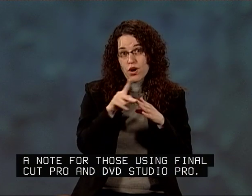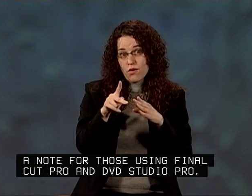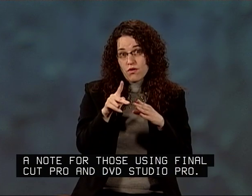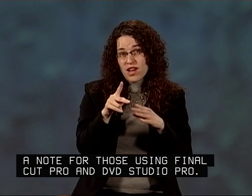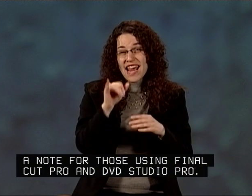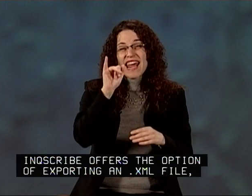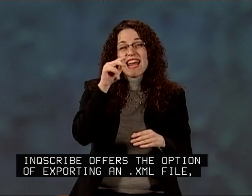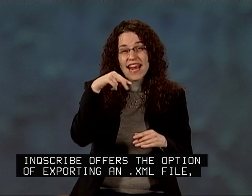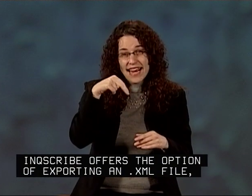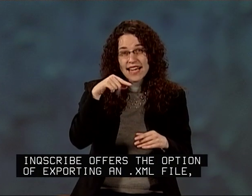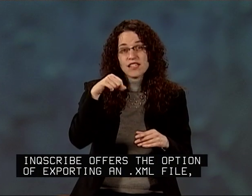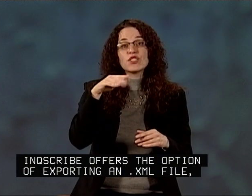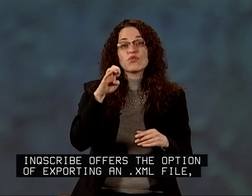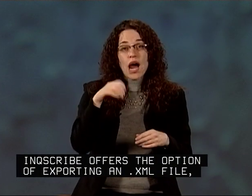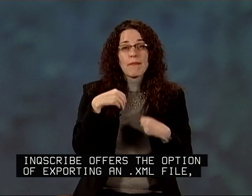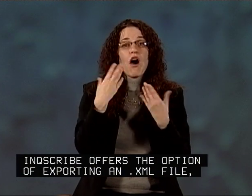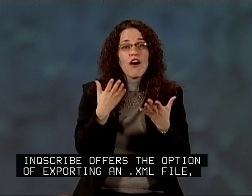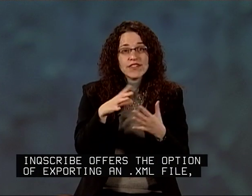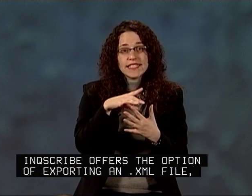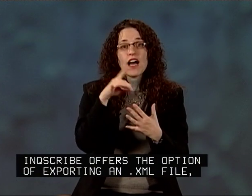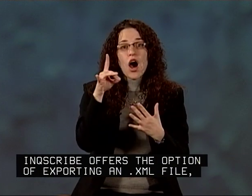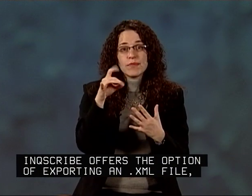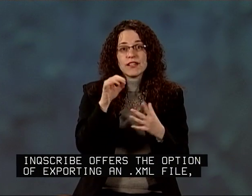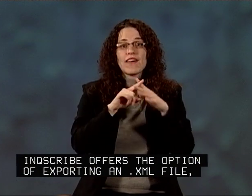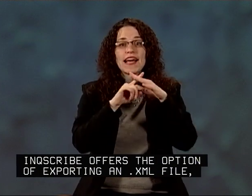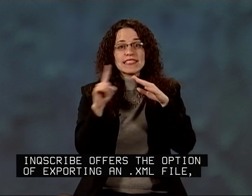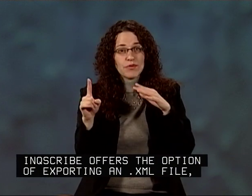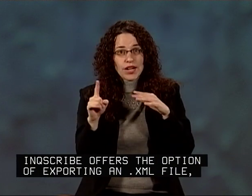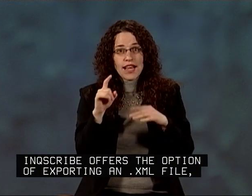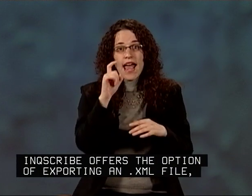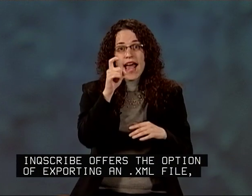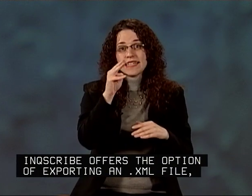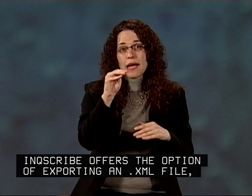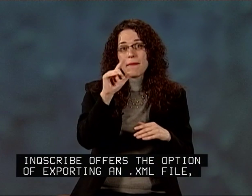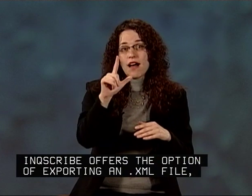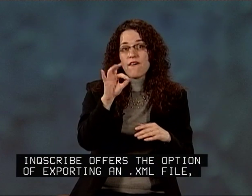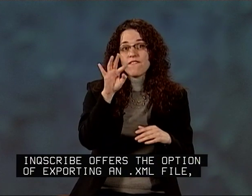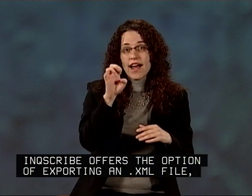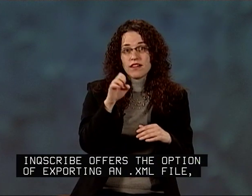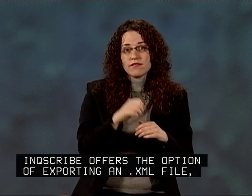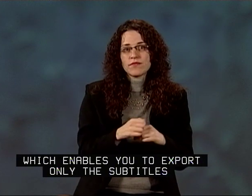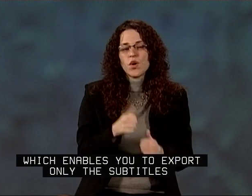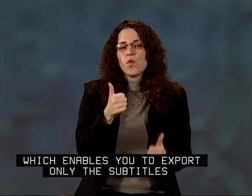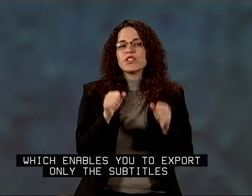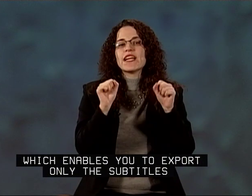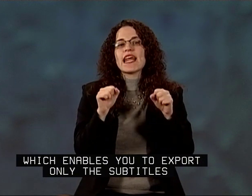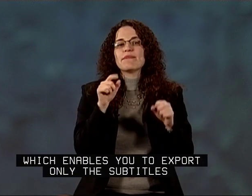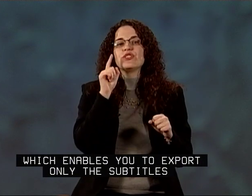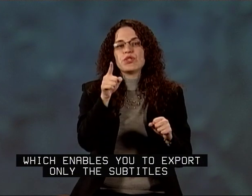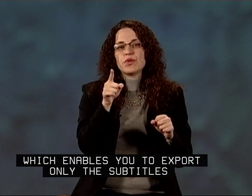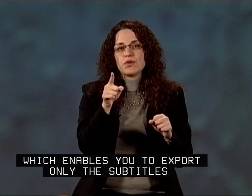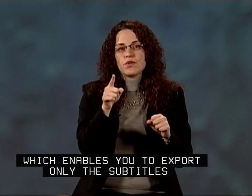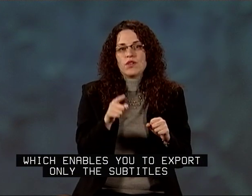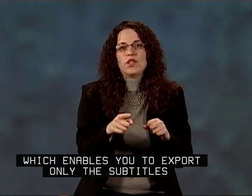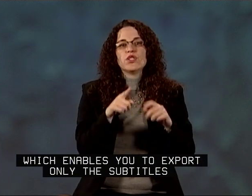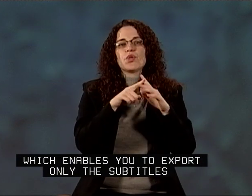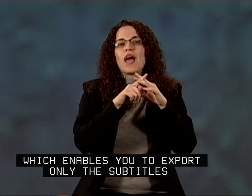Pro, InkScribe offers the option of exporting XML file, which enables you to